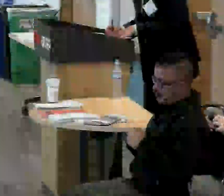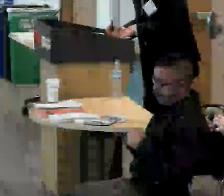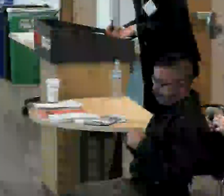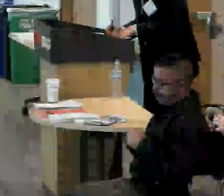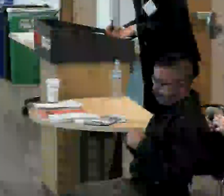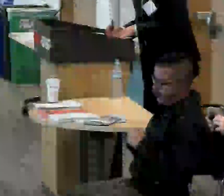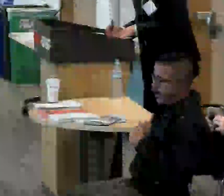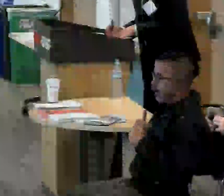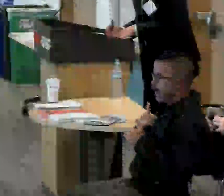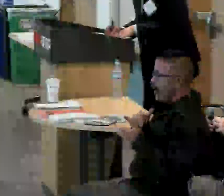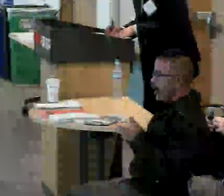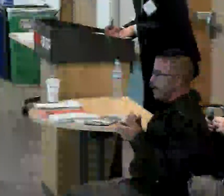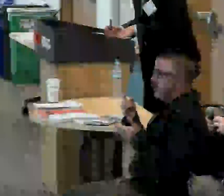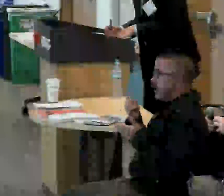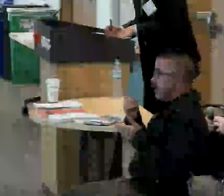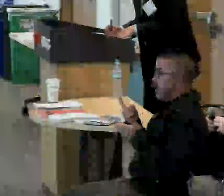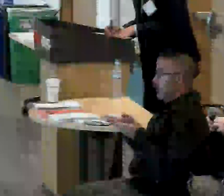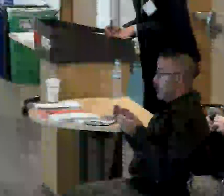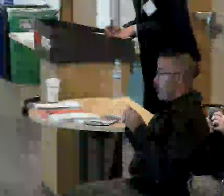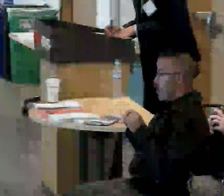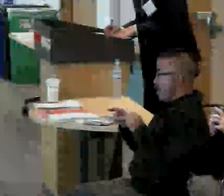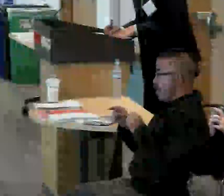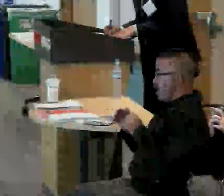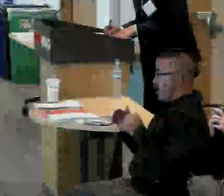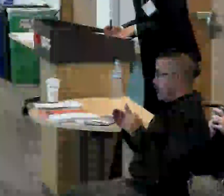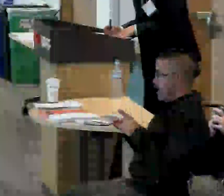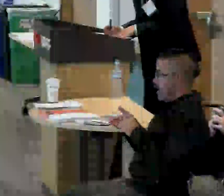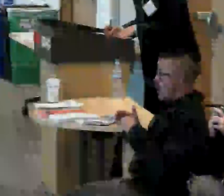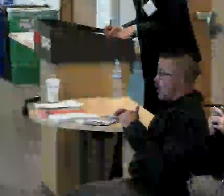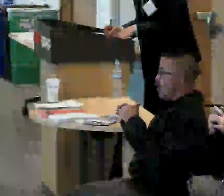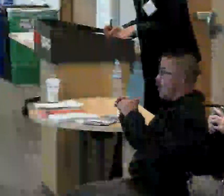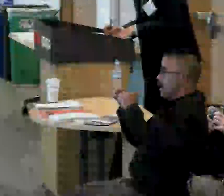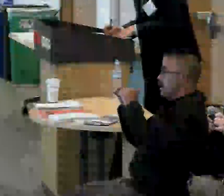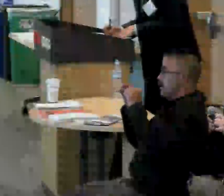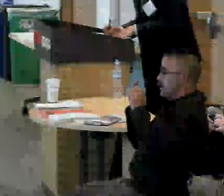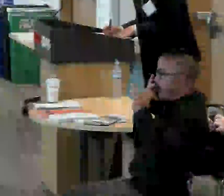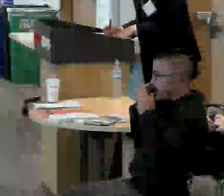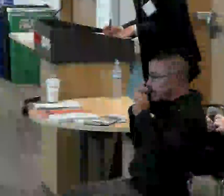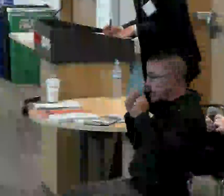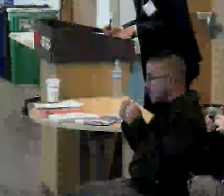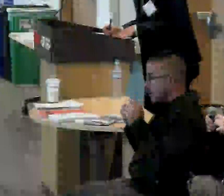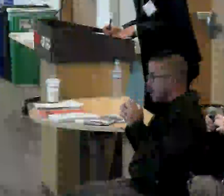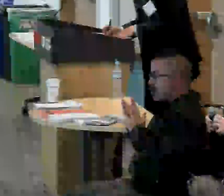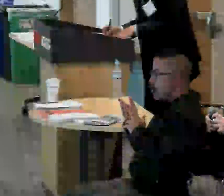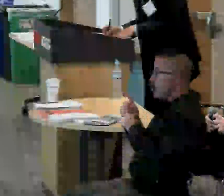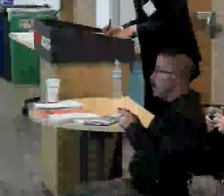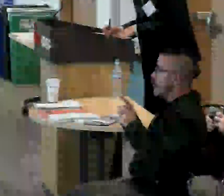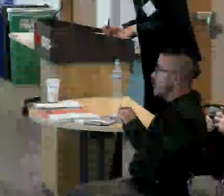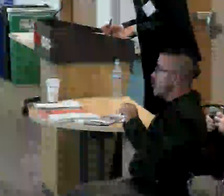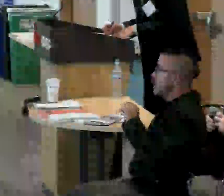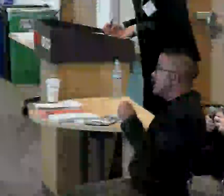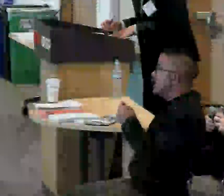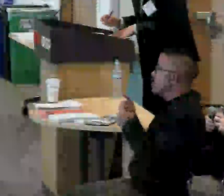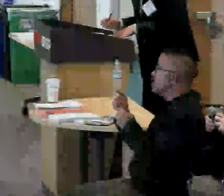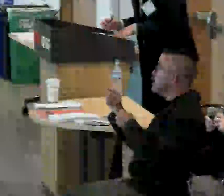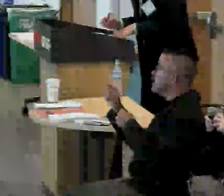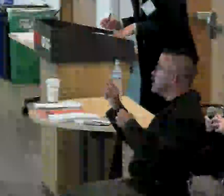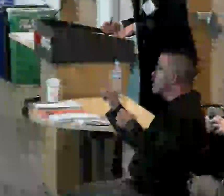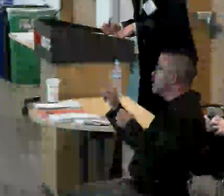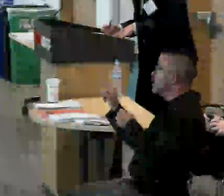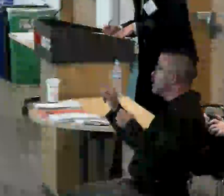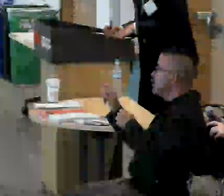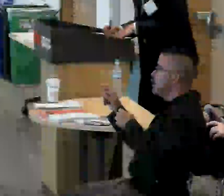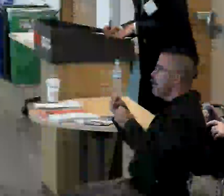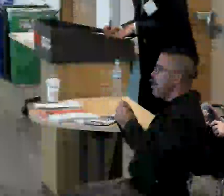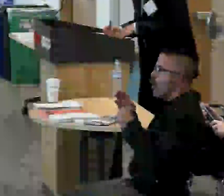that the more you can increase visibility through trade organizations and to be on these